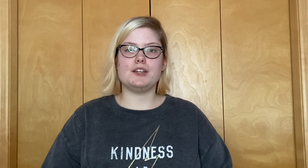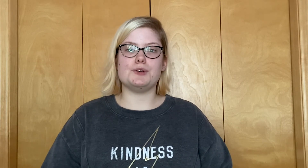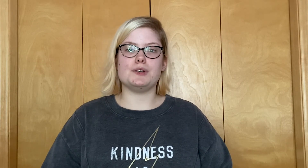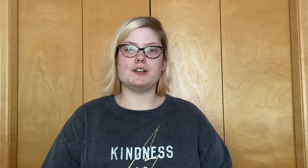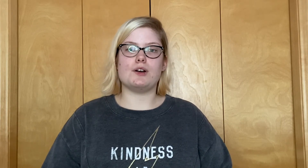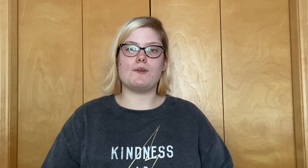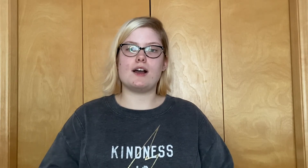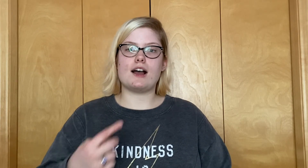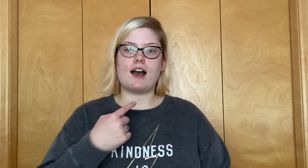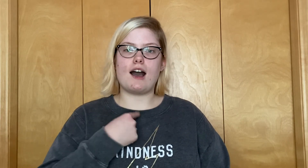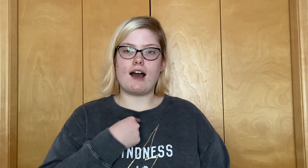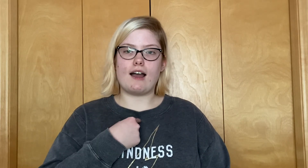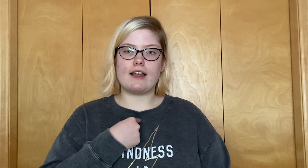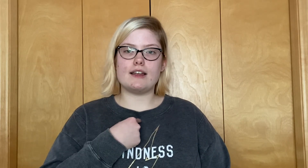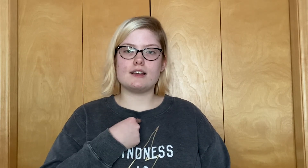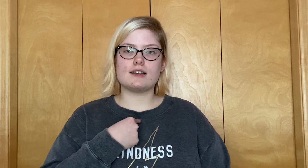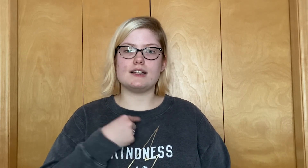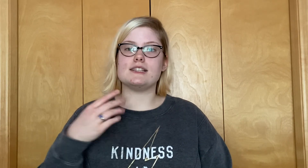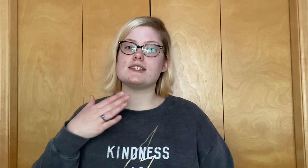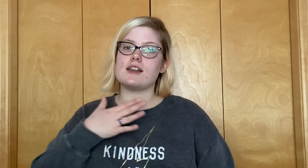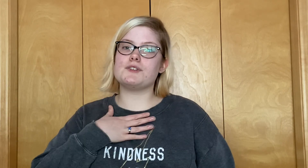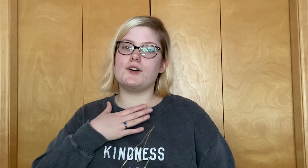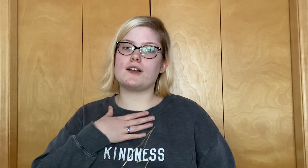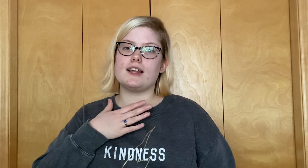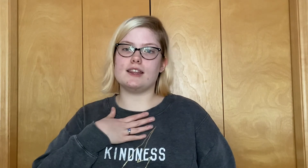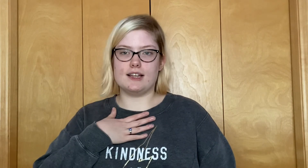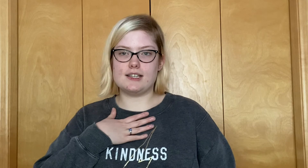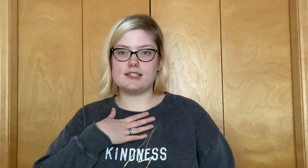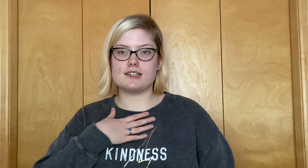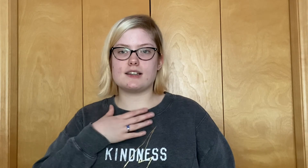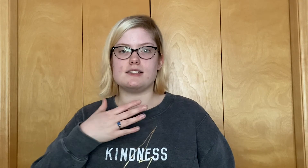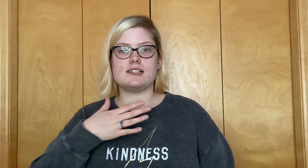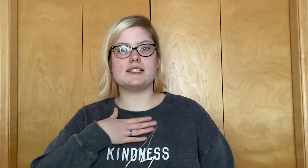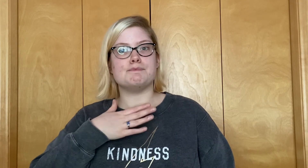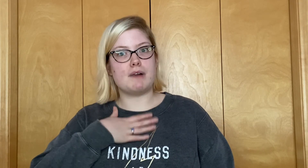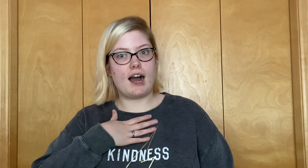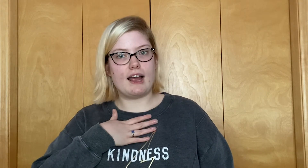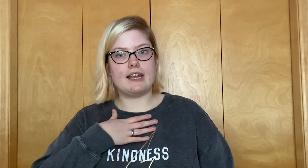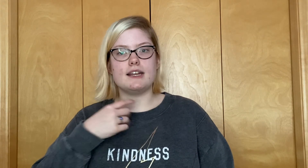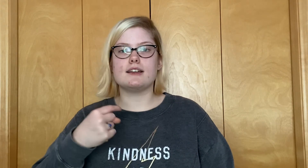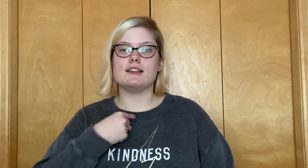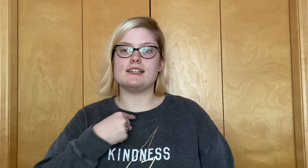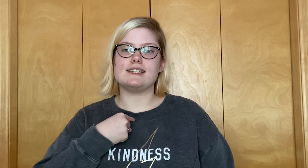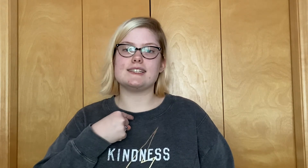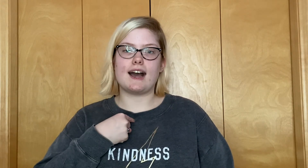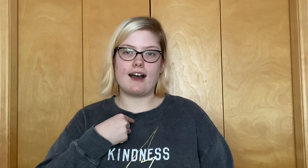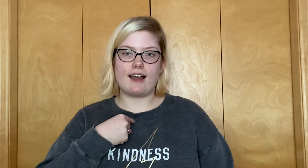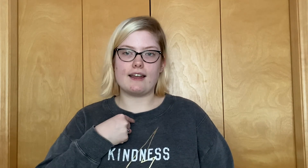would go I, instead of going like this, because this is my, this is I